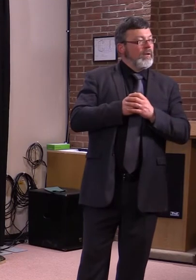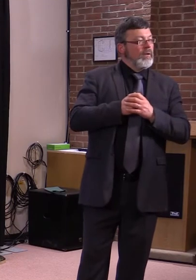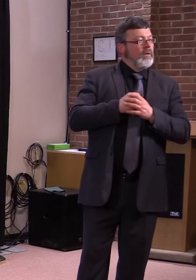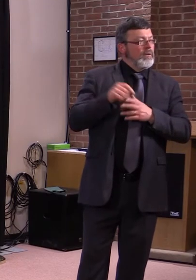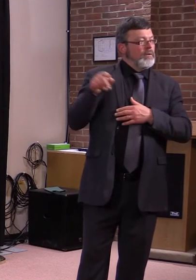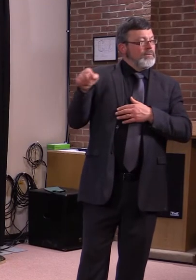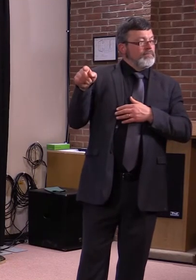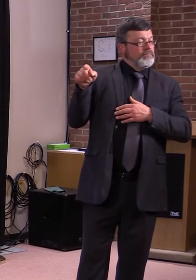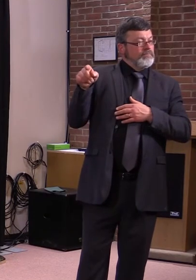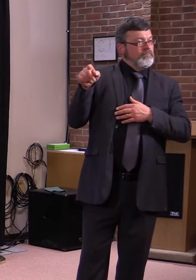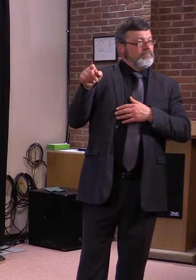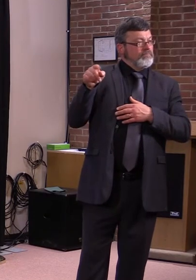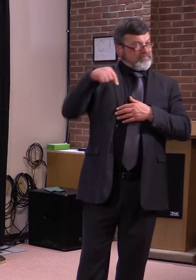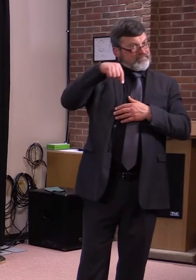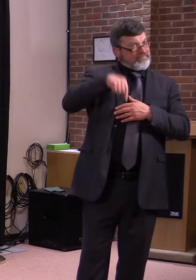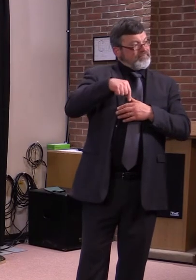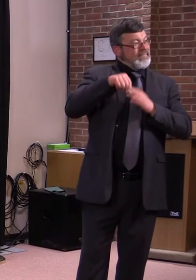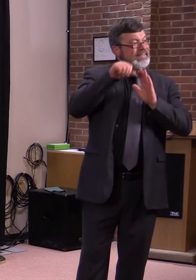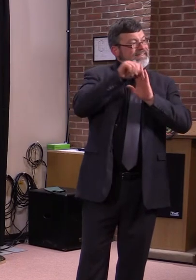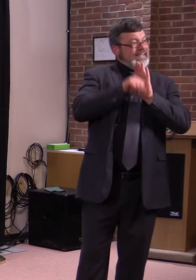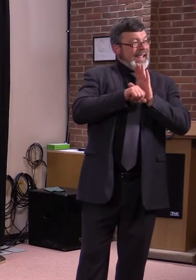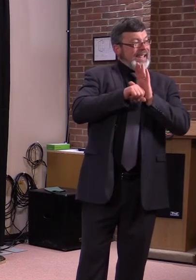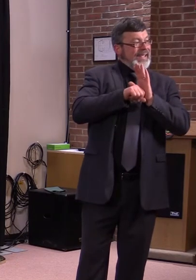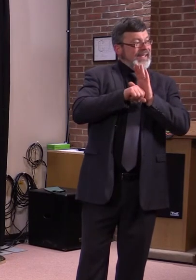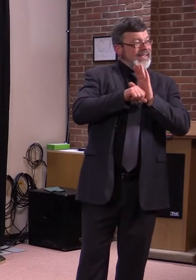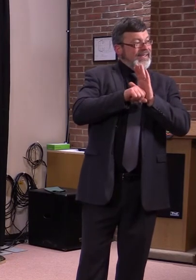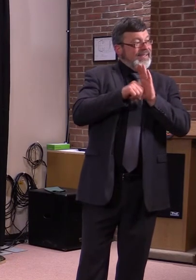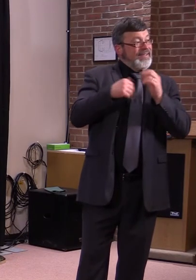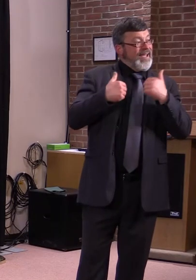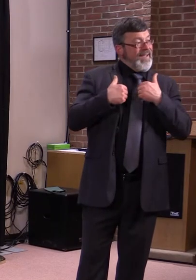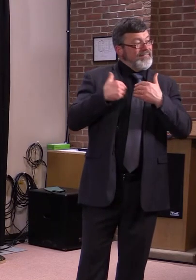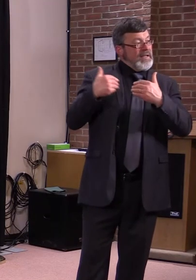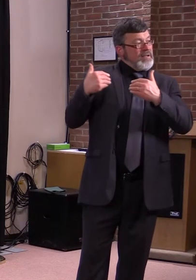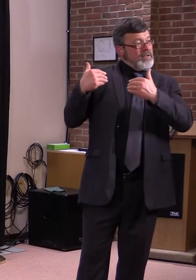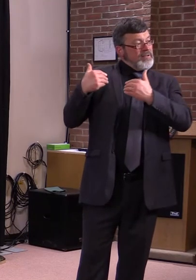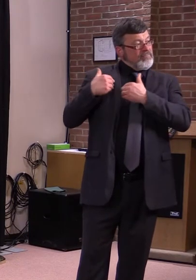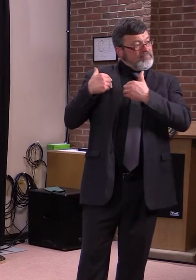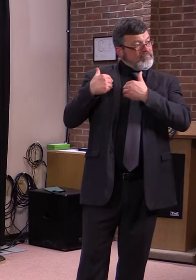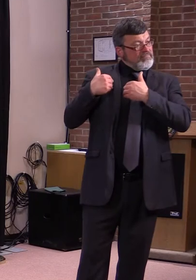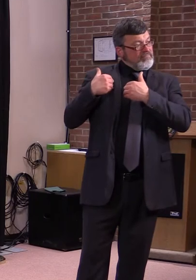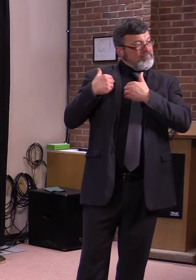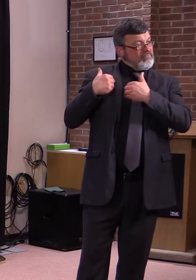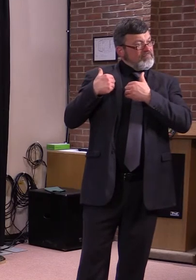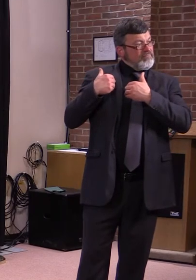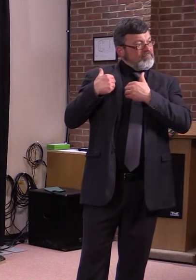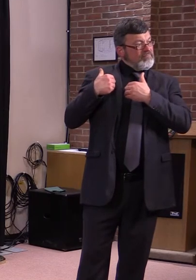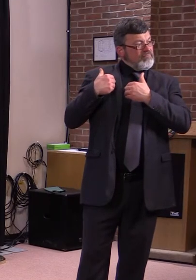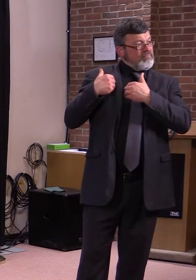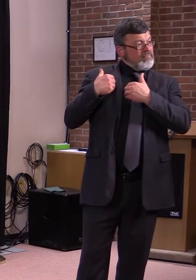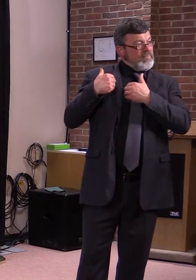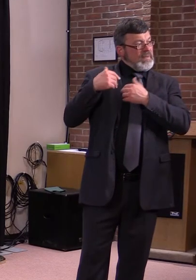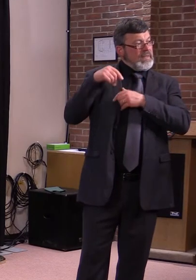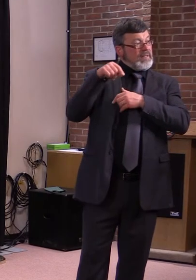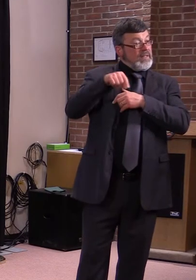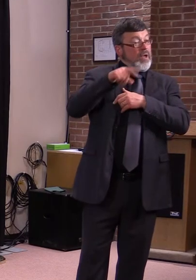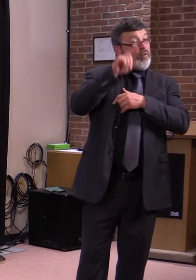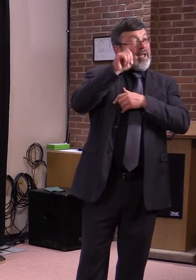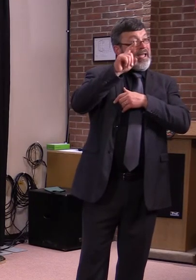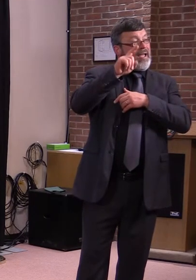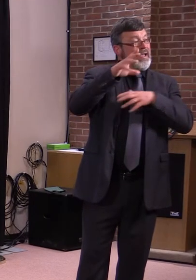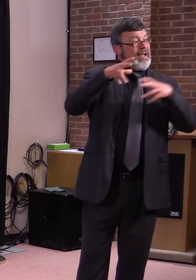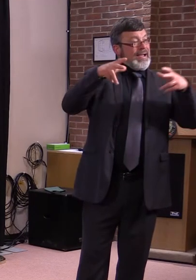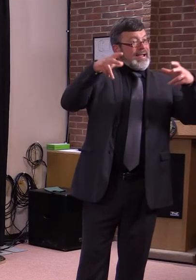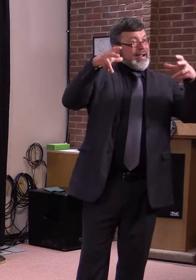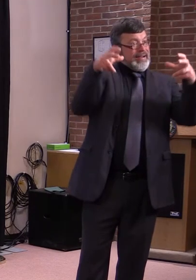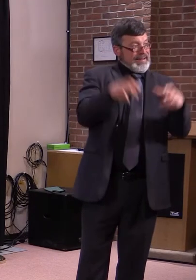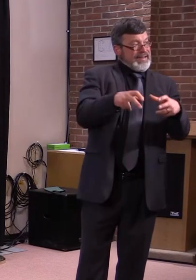to mitigate the cumulative effect of these lockdown cycles on incarcerated people, and if